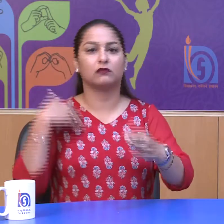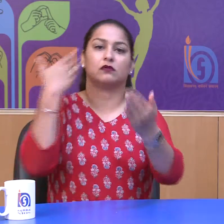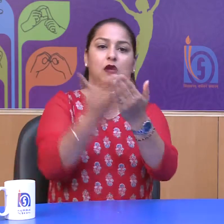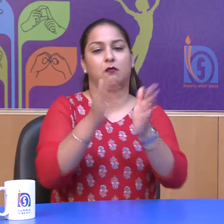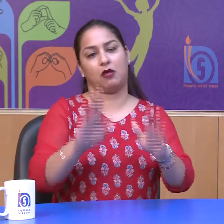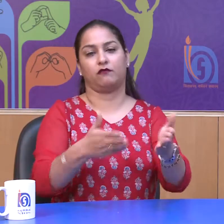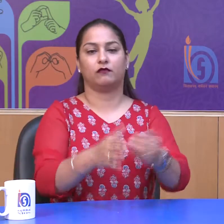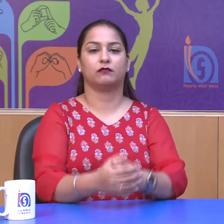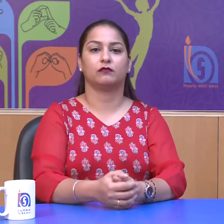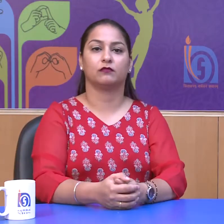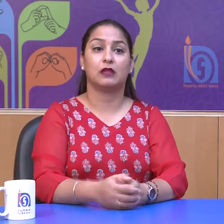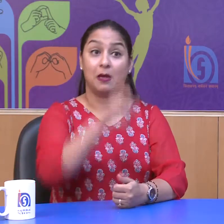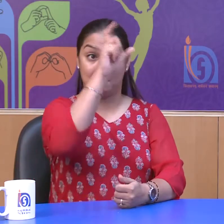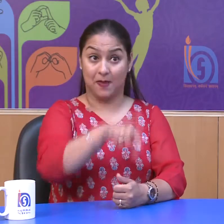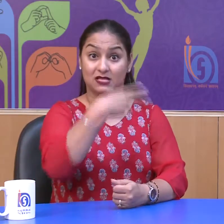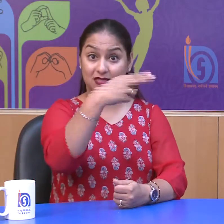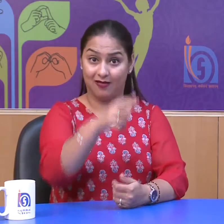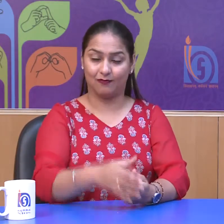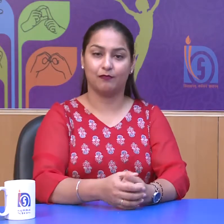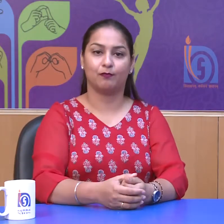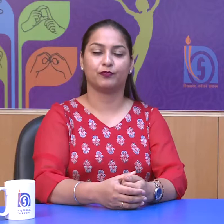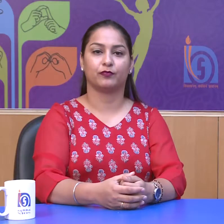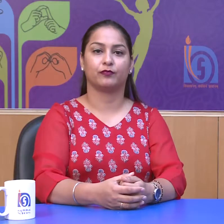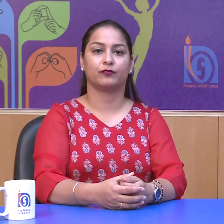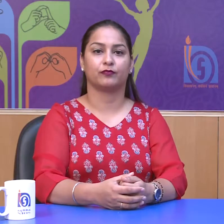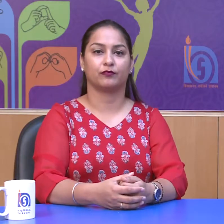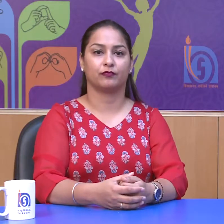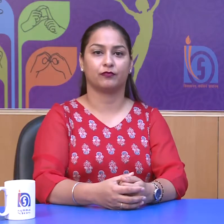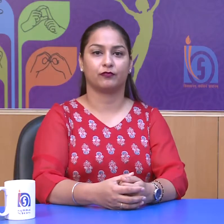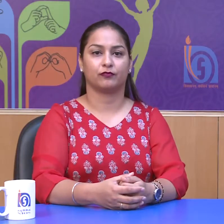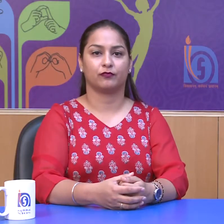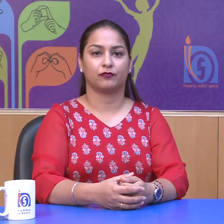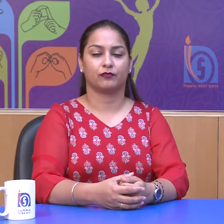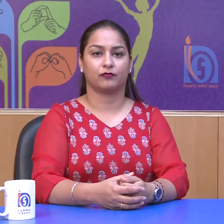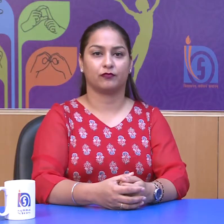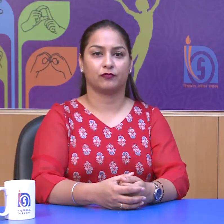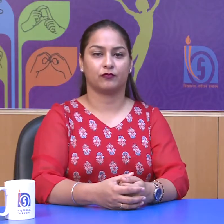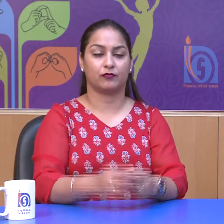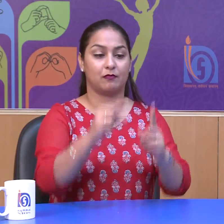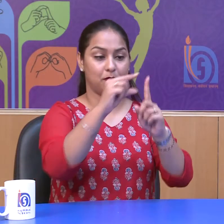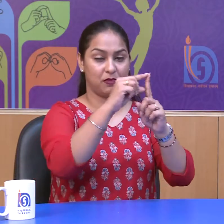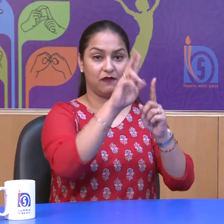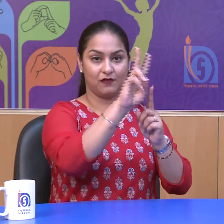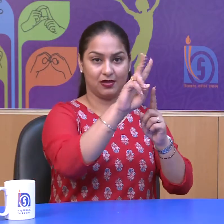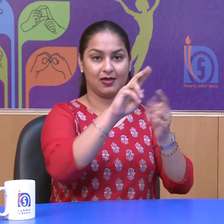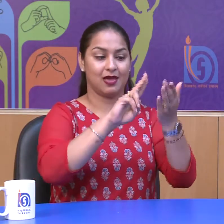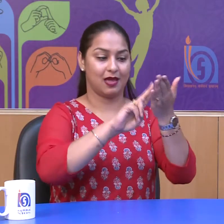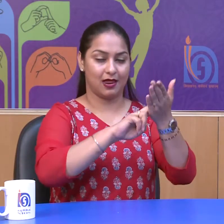P.V. Narasimha Rao was elected to the Lok Sabha from Andhra